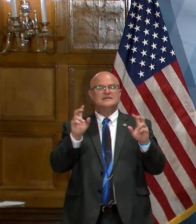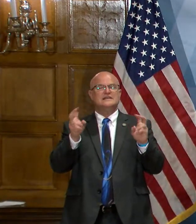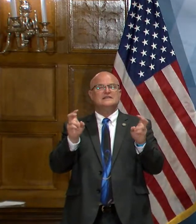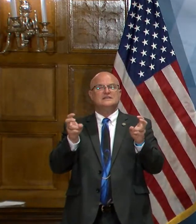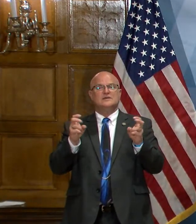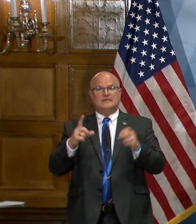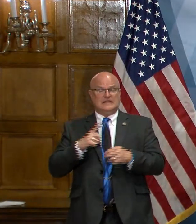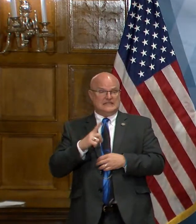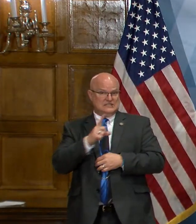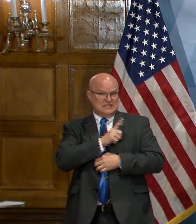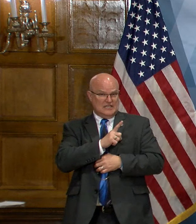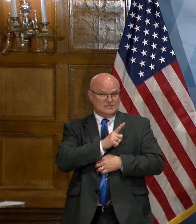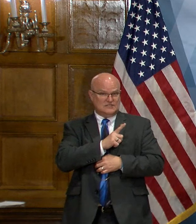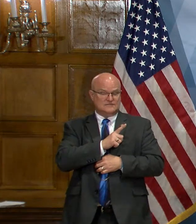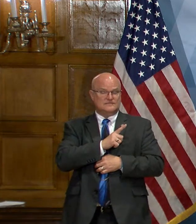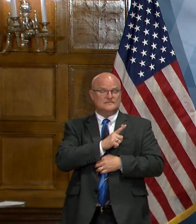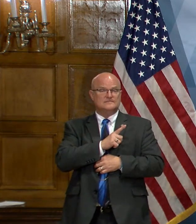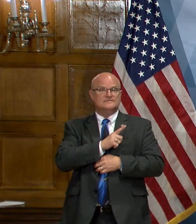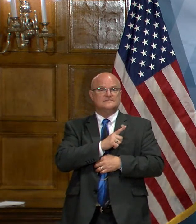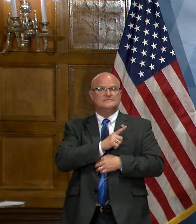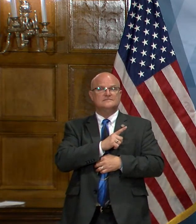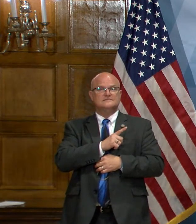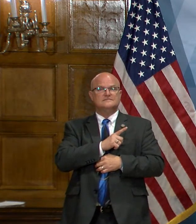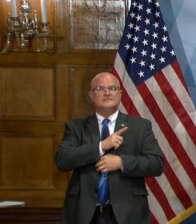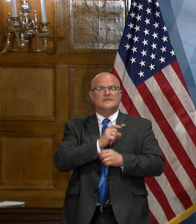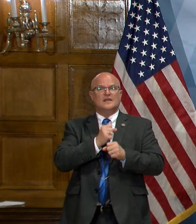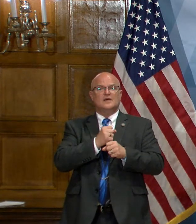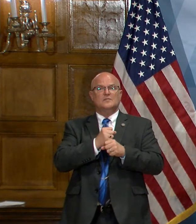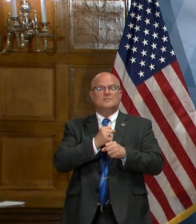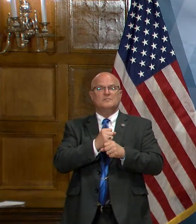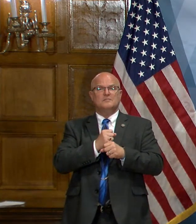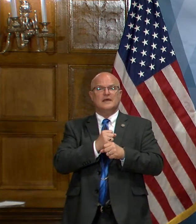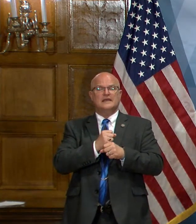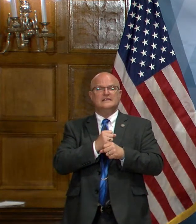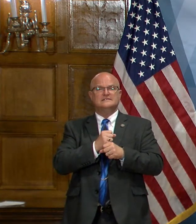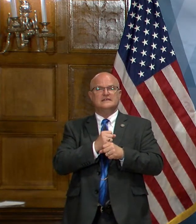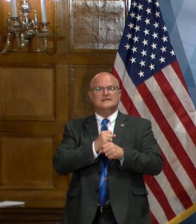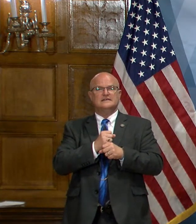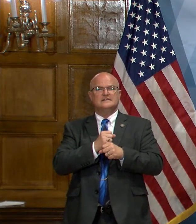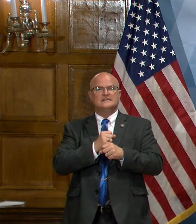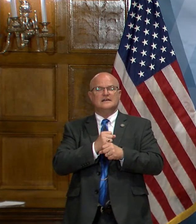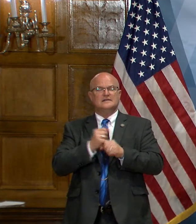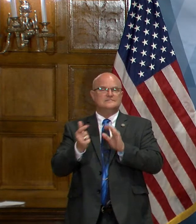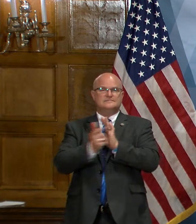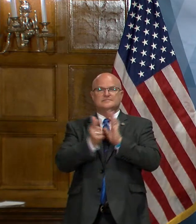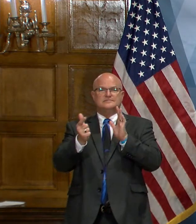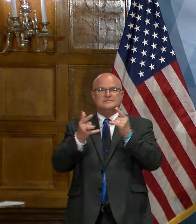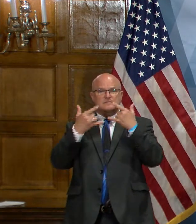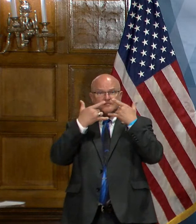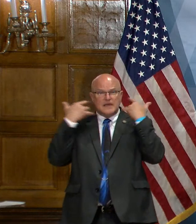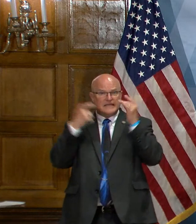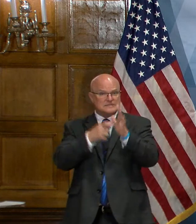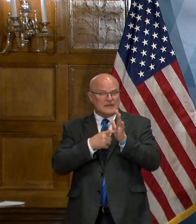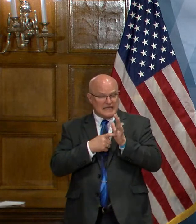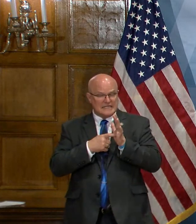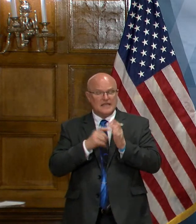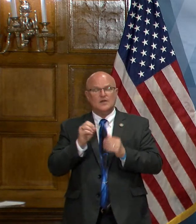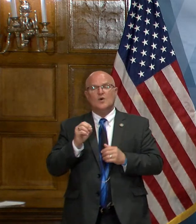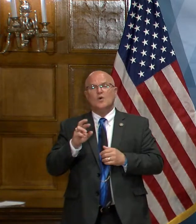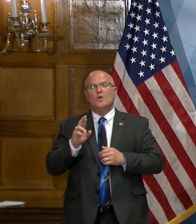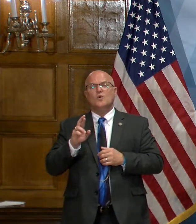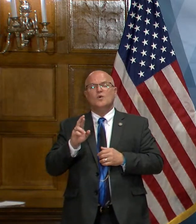the legislation that makes prohibitions on mask mandates